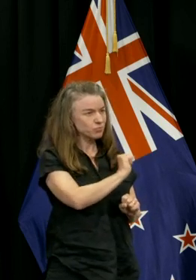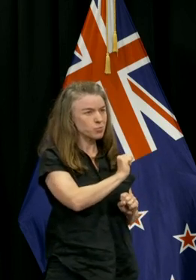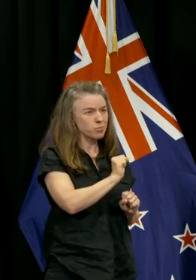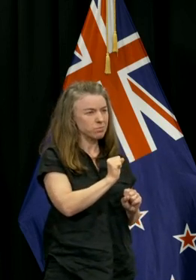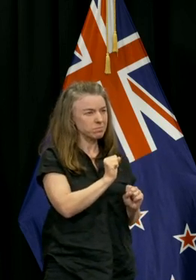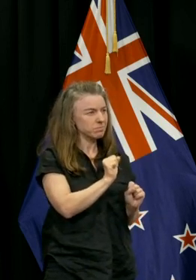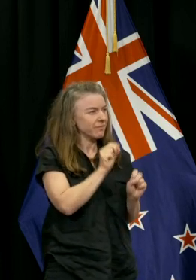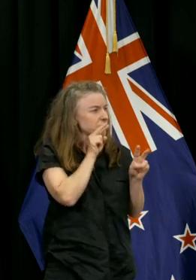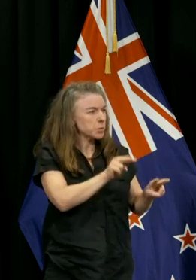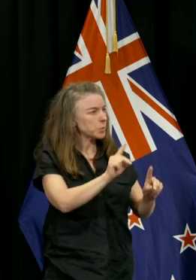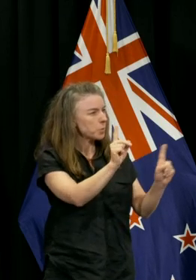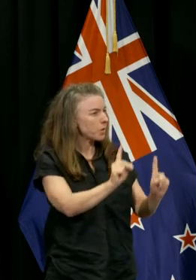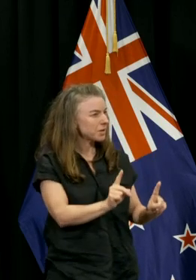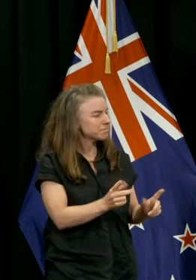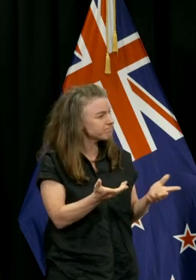will be